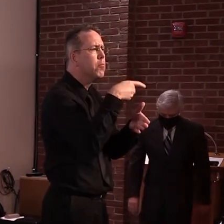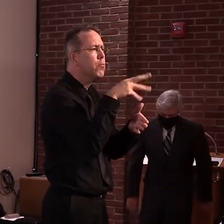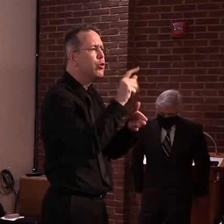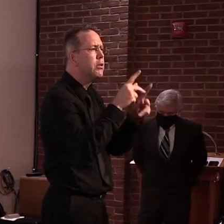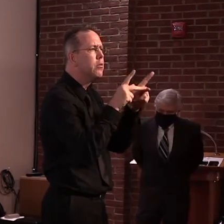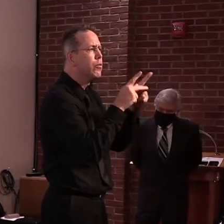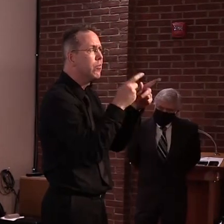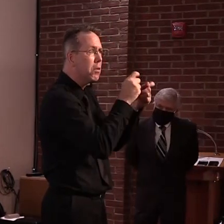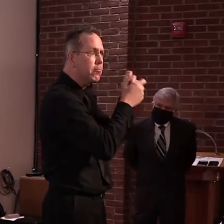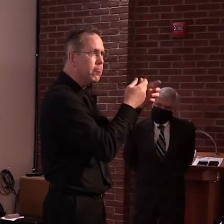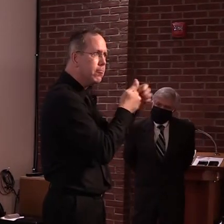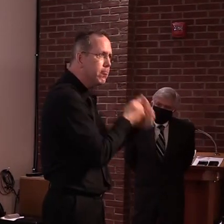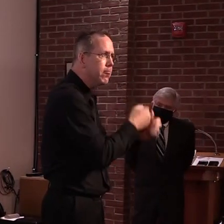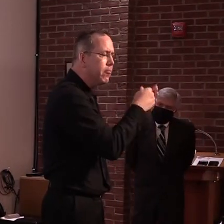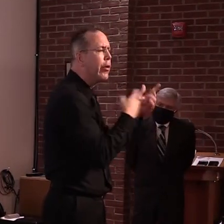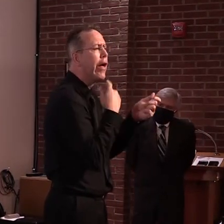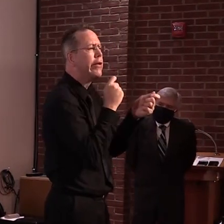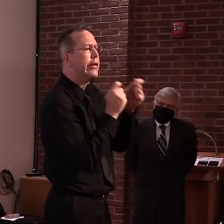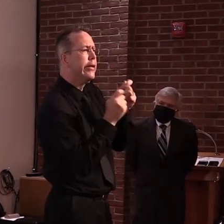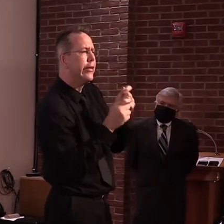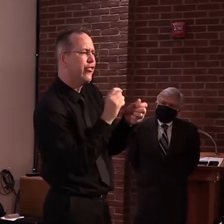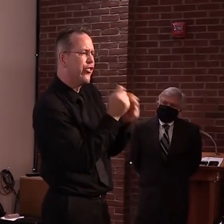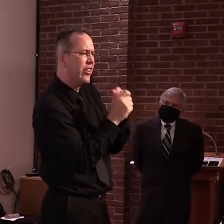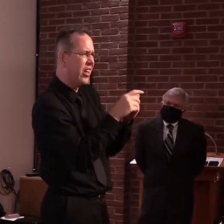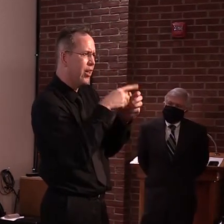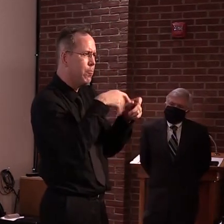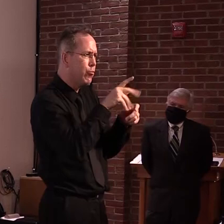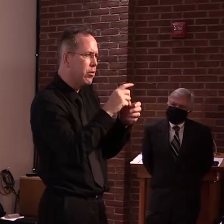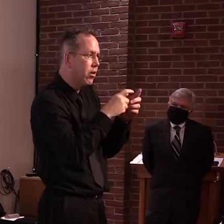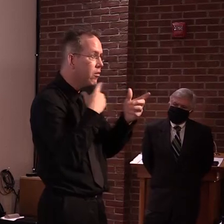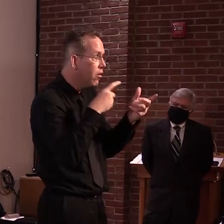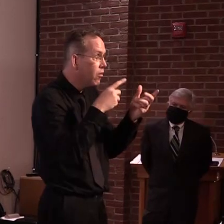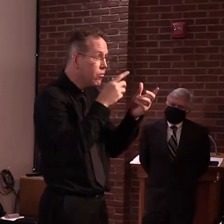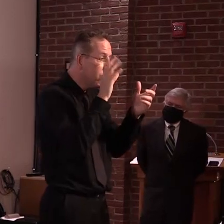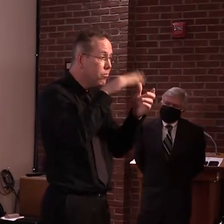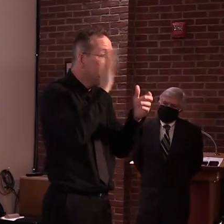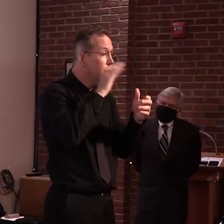and digitizing many of the permit processing